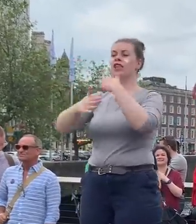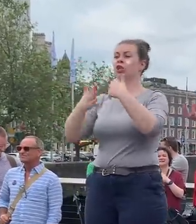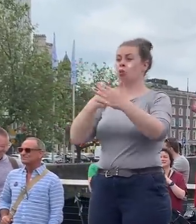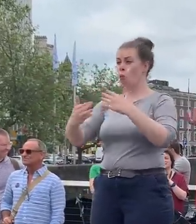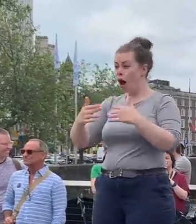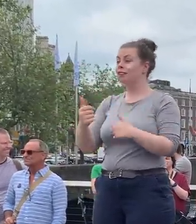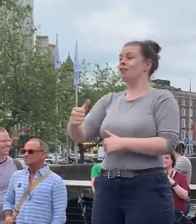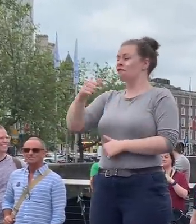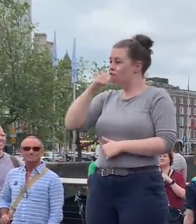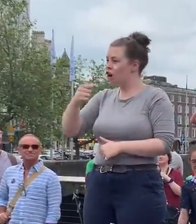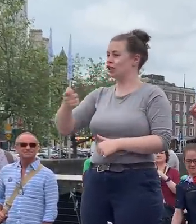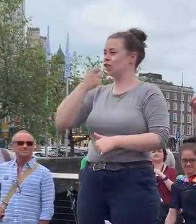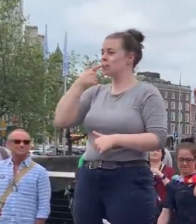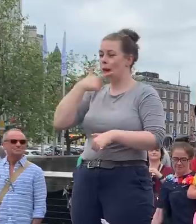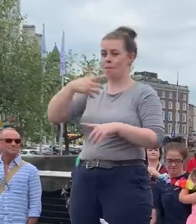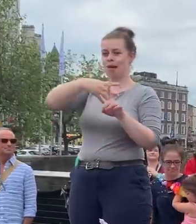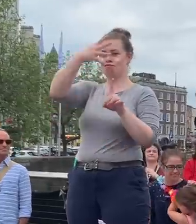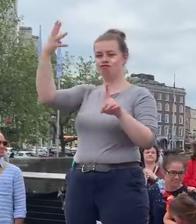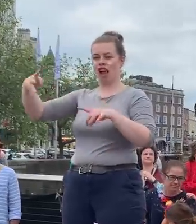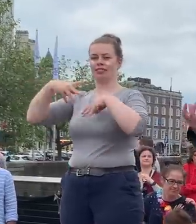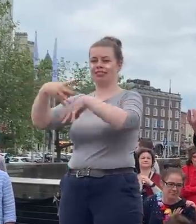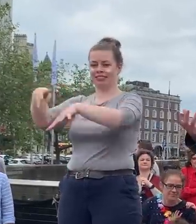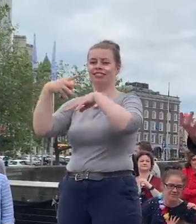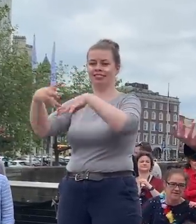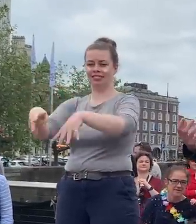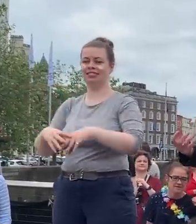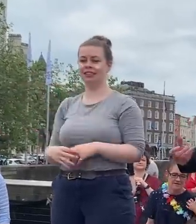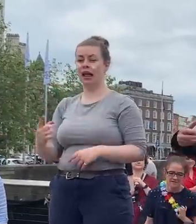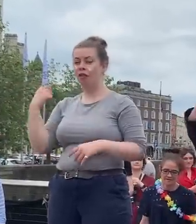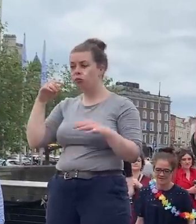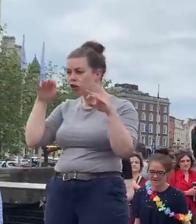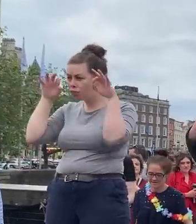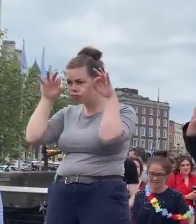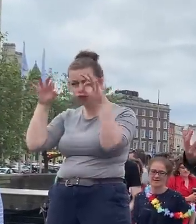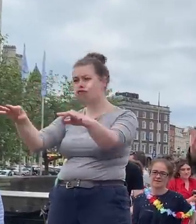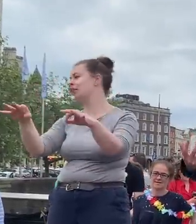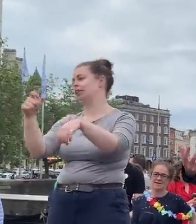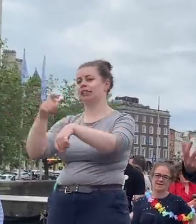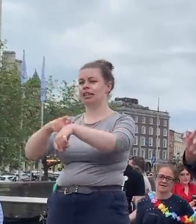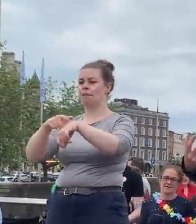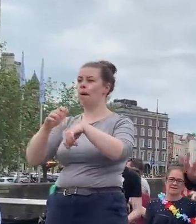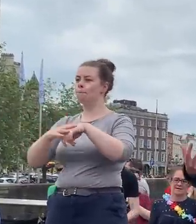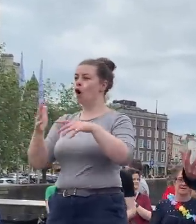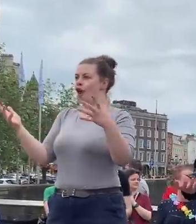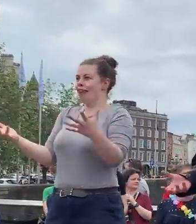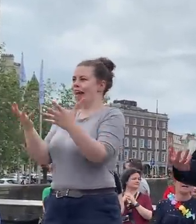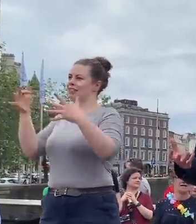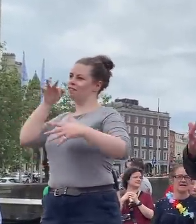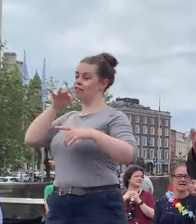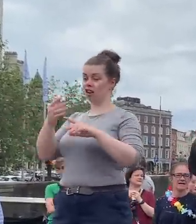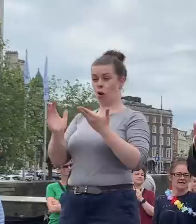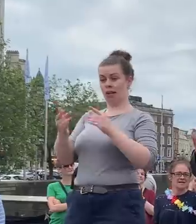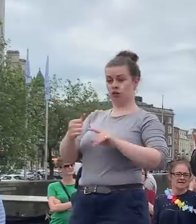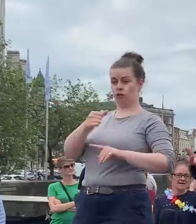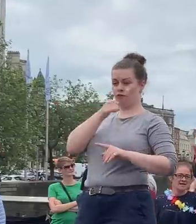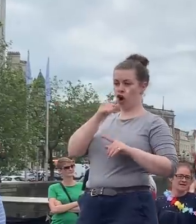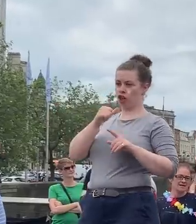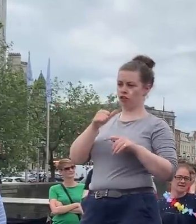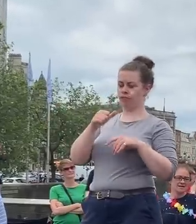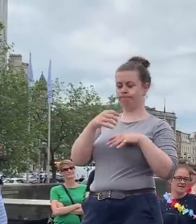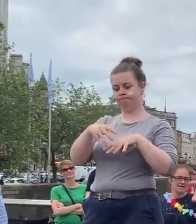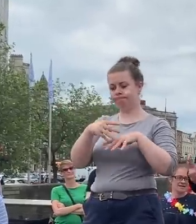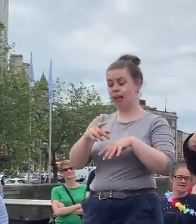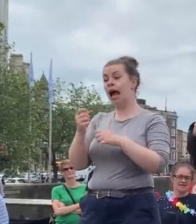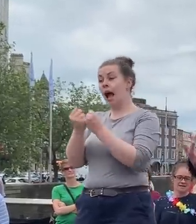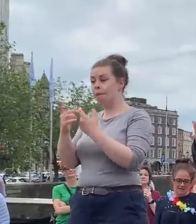first Pride, which was a wonderful occasion, a much more light-hearted occasion, but it was a couple of hundred